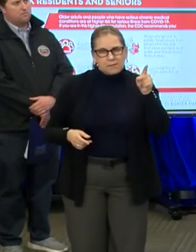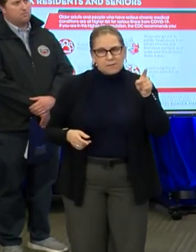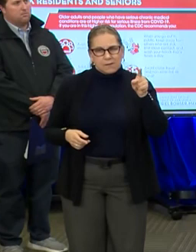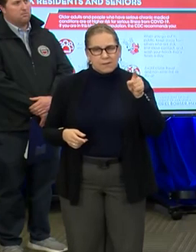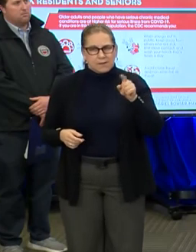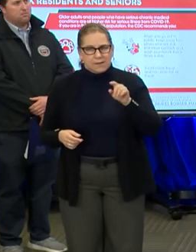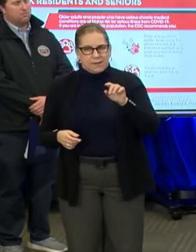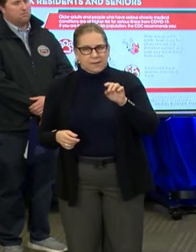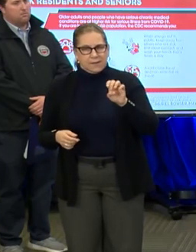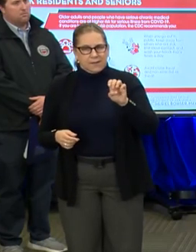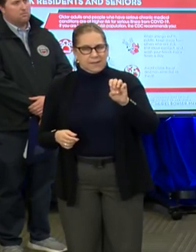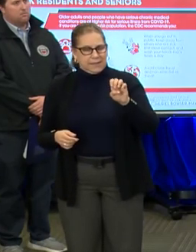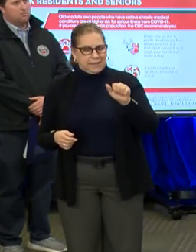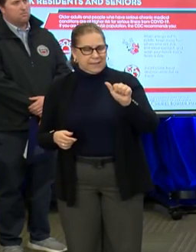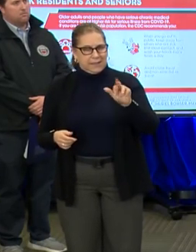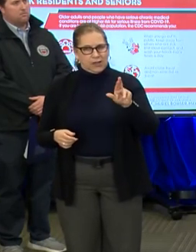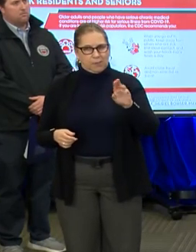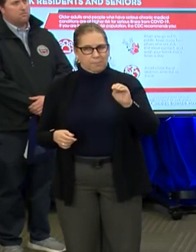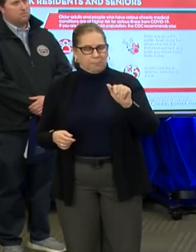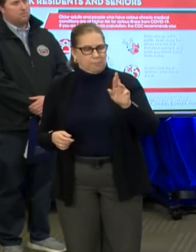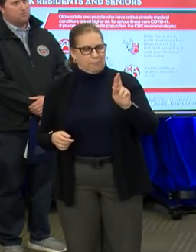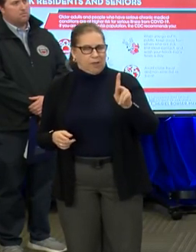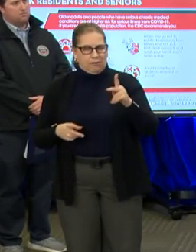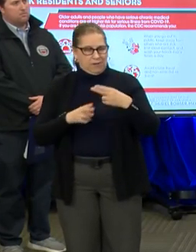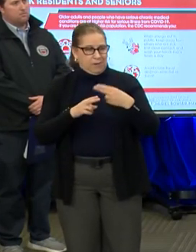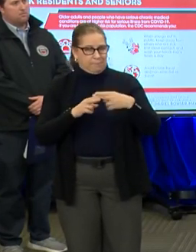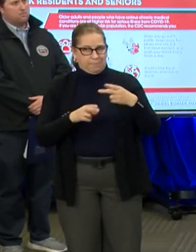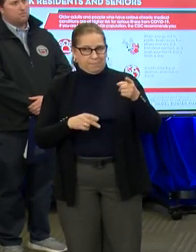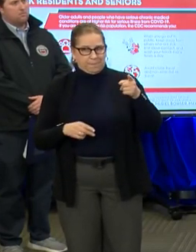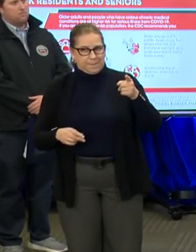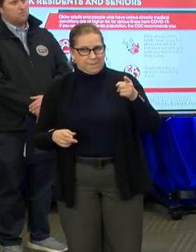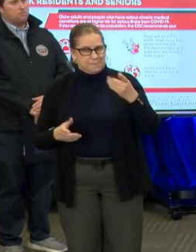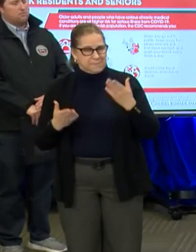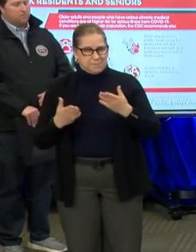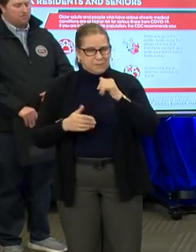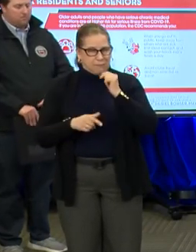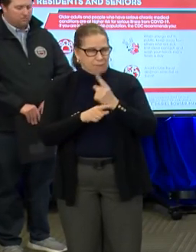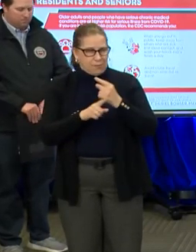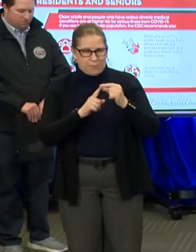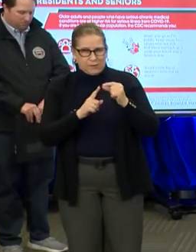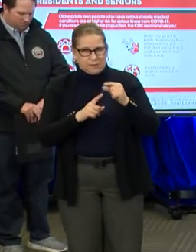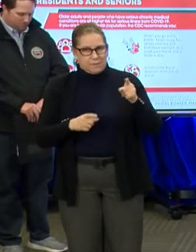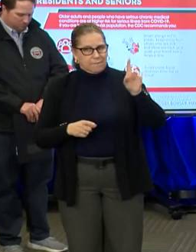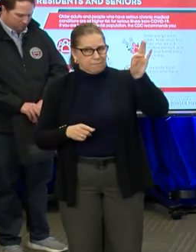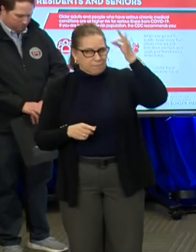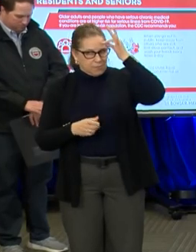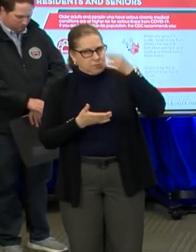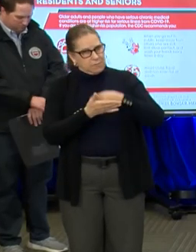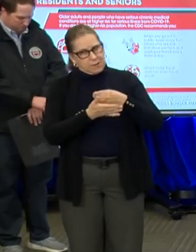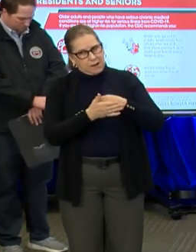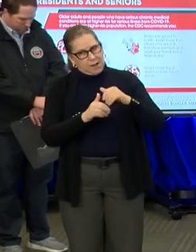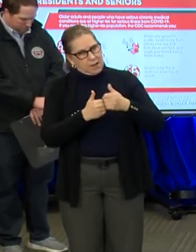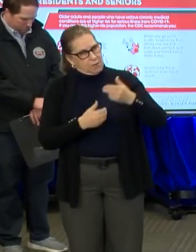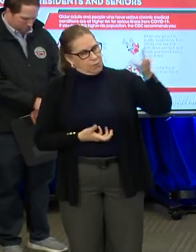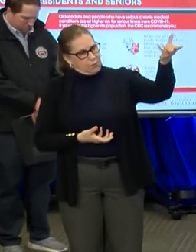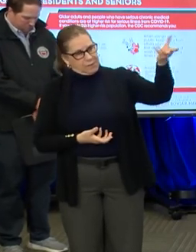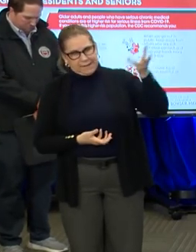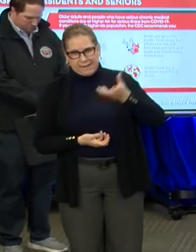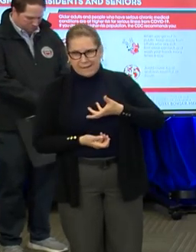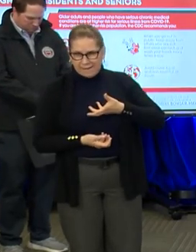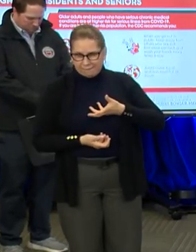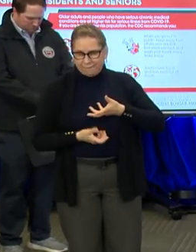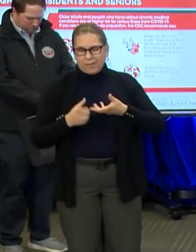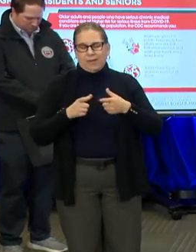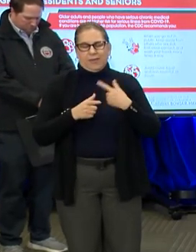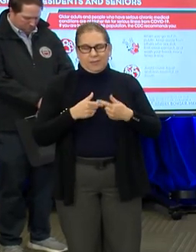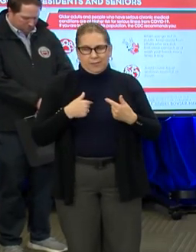the money for states and local jurisdictions is going to get down to us so that we can pass it down to our residents and